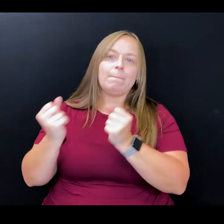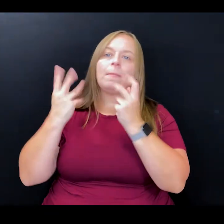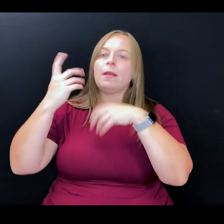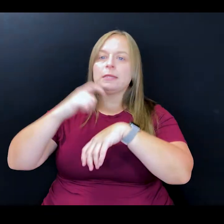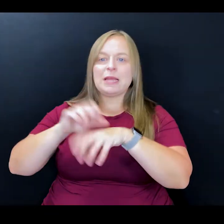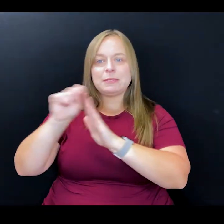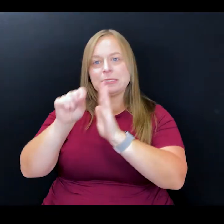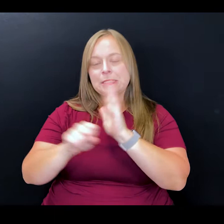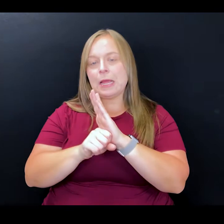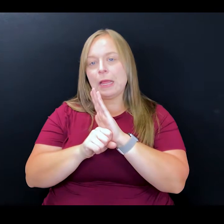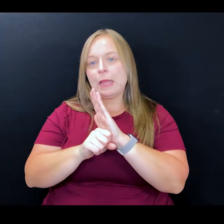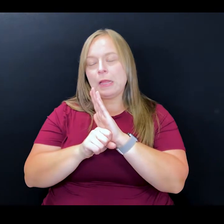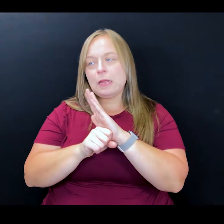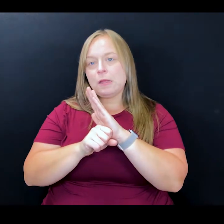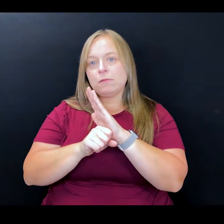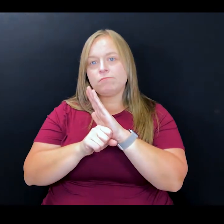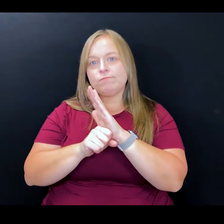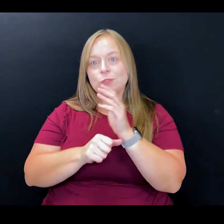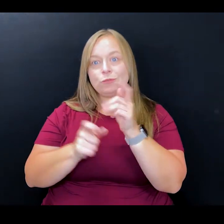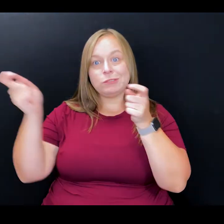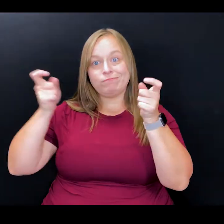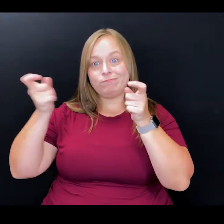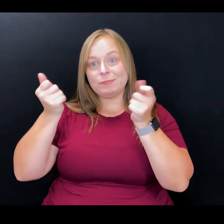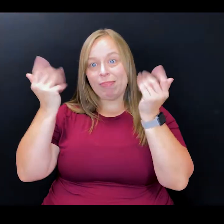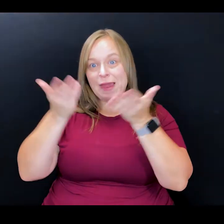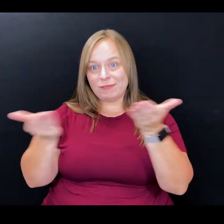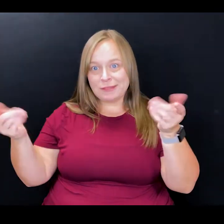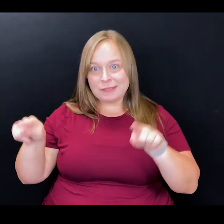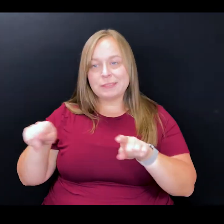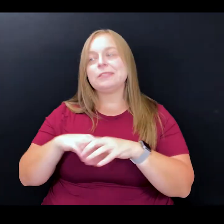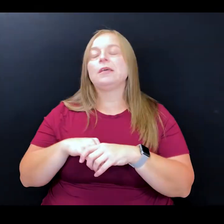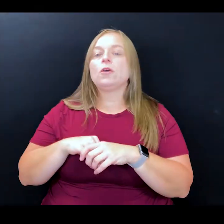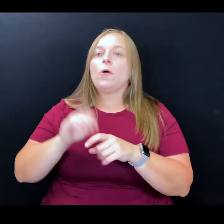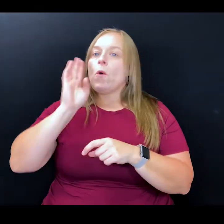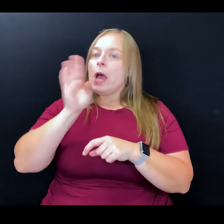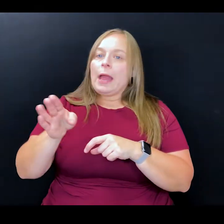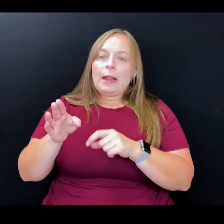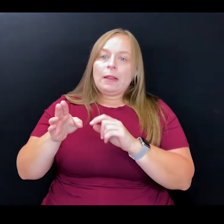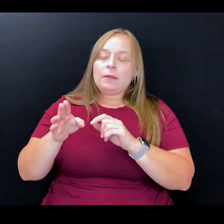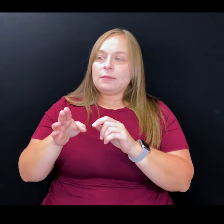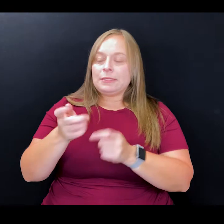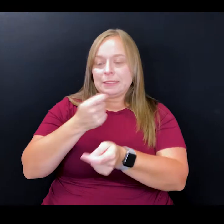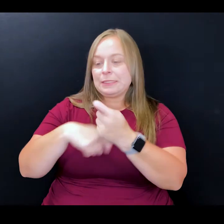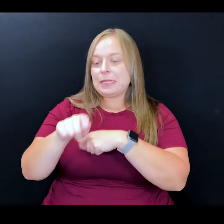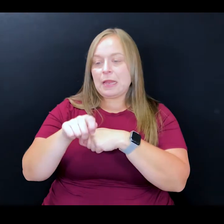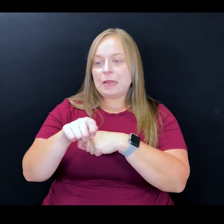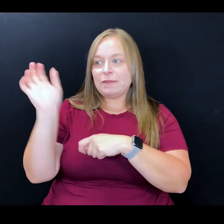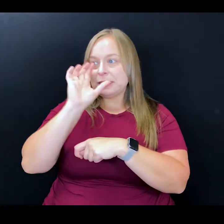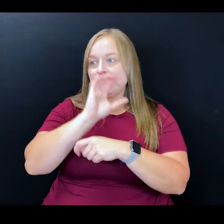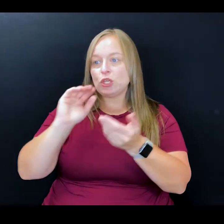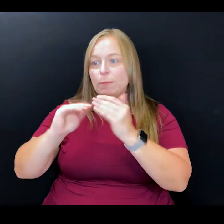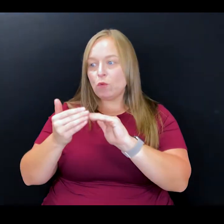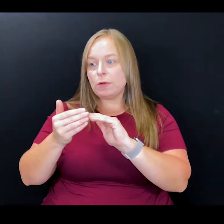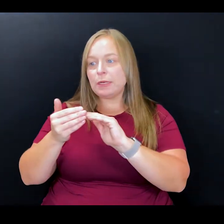oftentimes the state, who is a big player in all of this, will, instead of